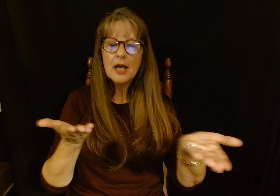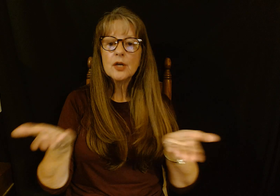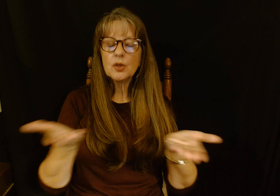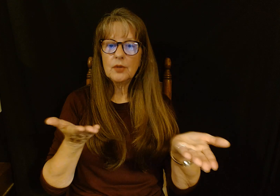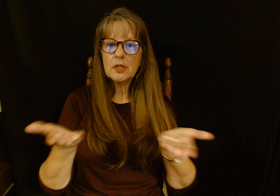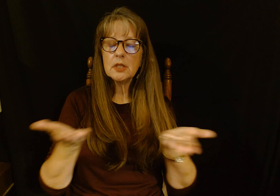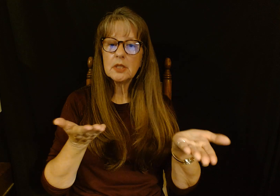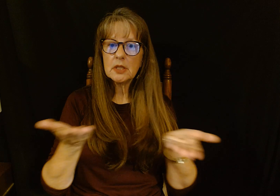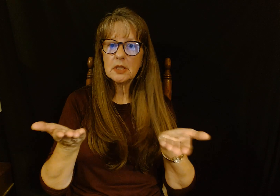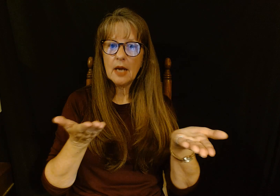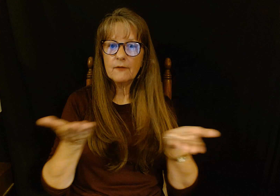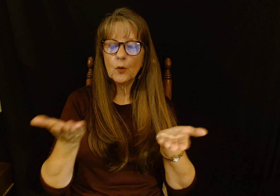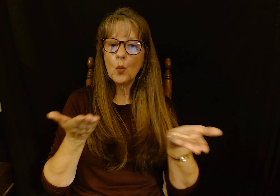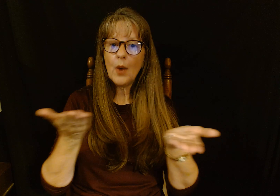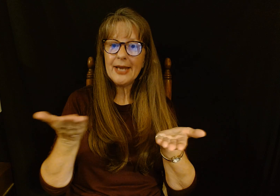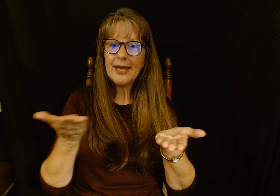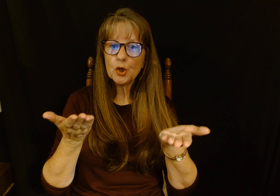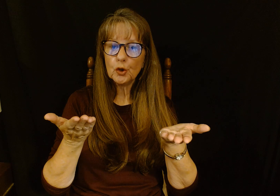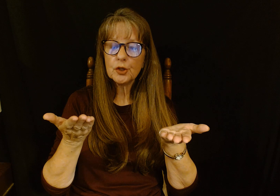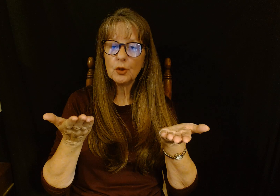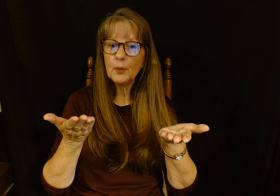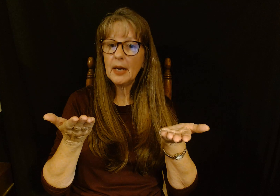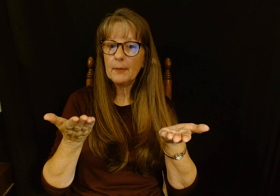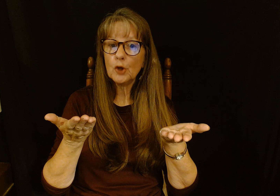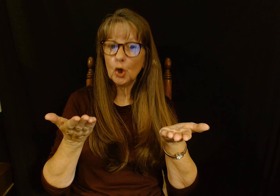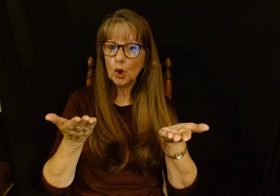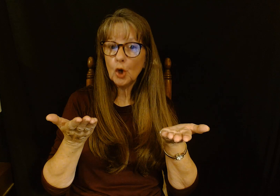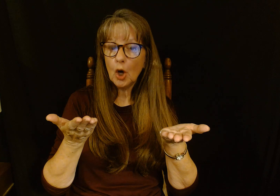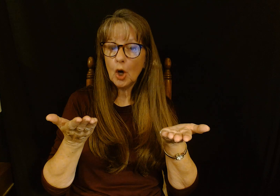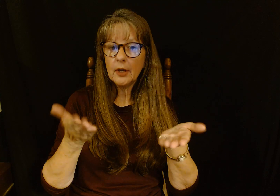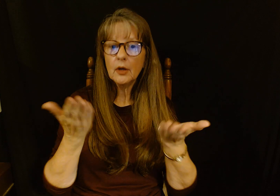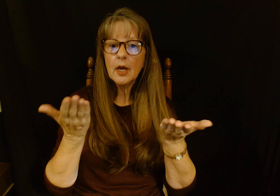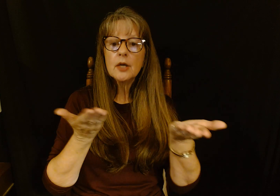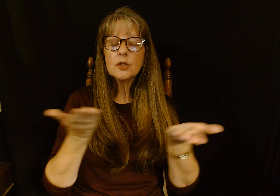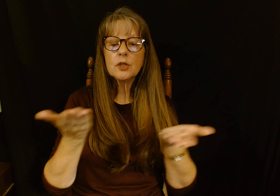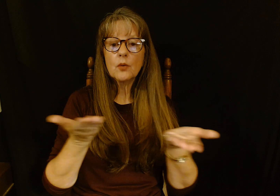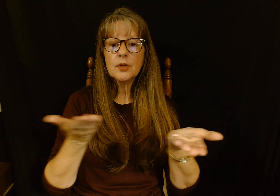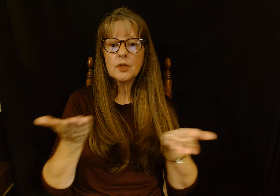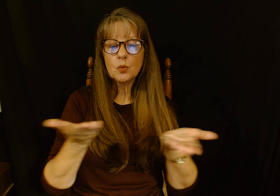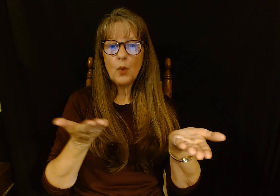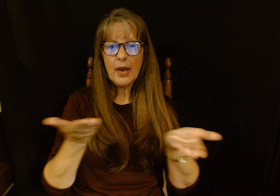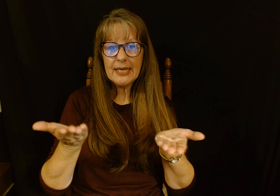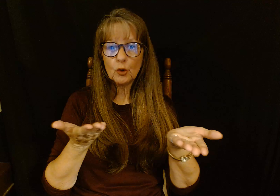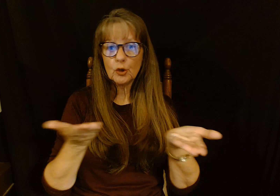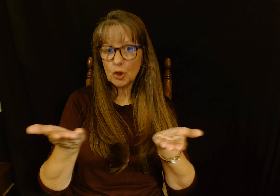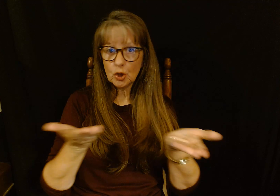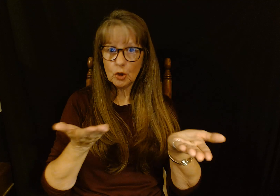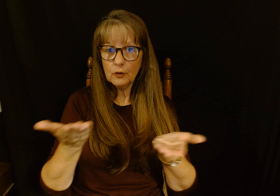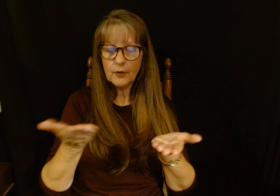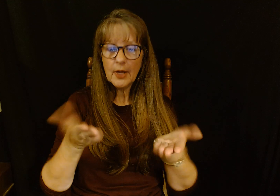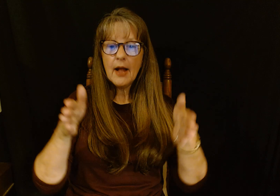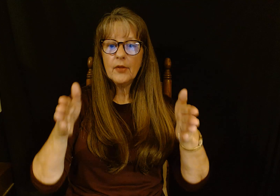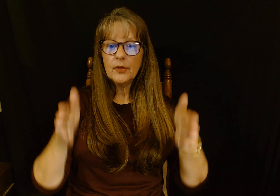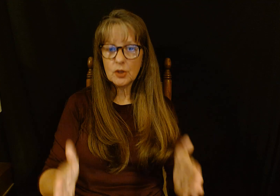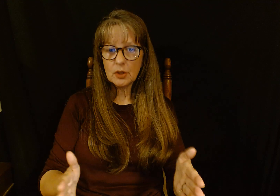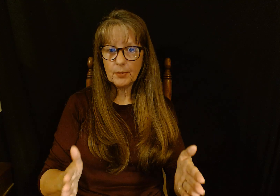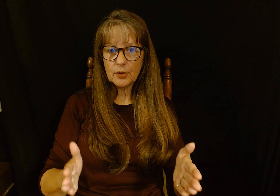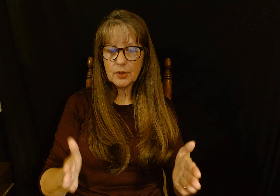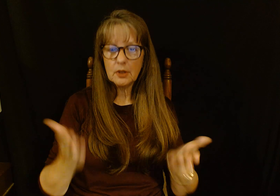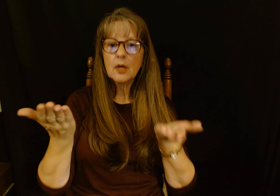So this is the sign for waiter, so you've got to put the on there. So this is wait, or to serve, and then this is a person. So